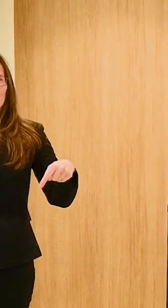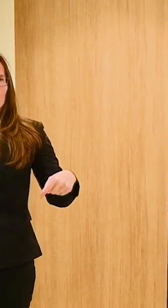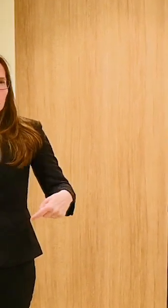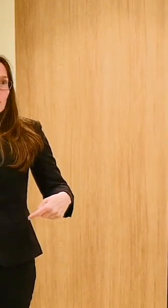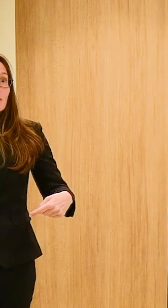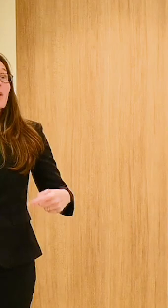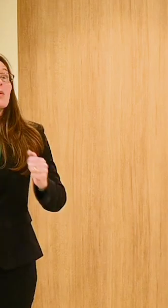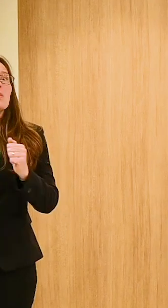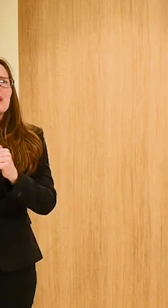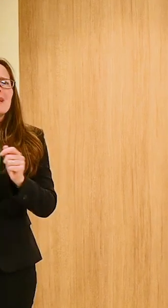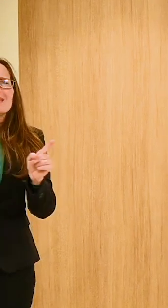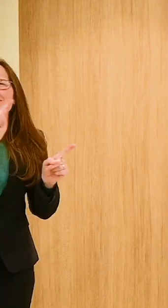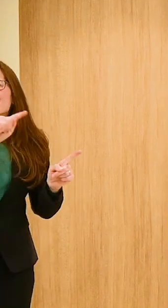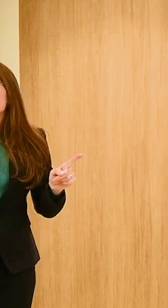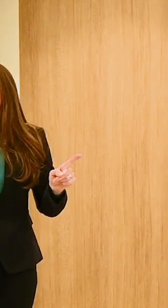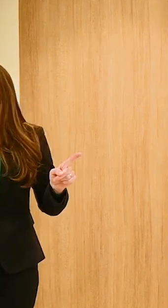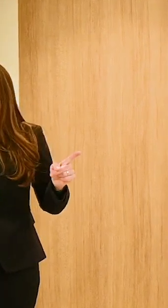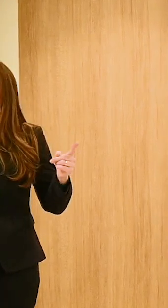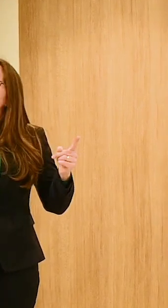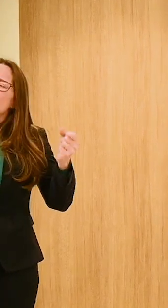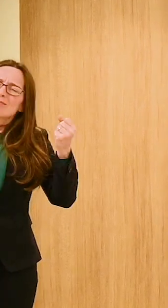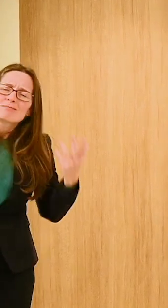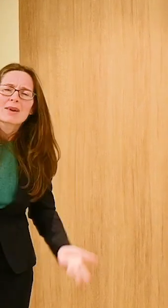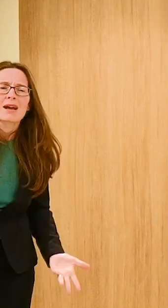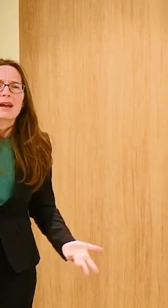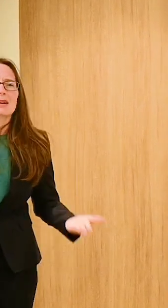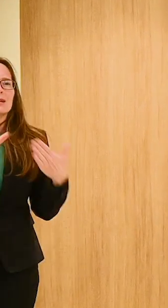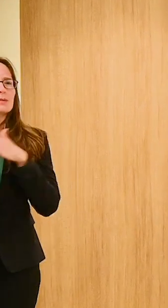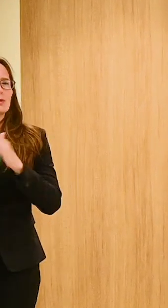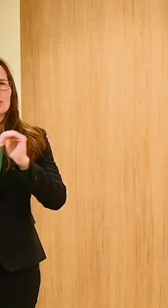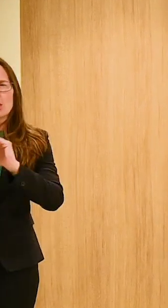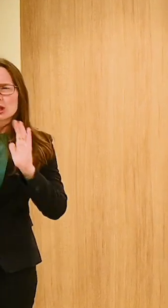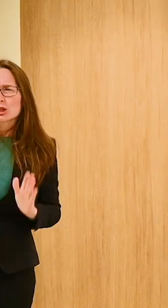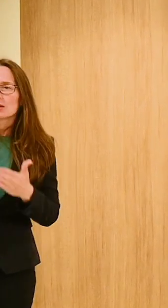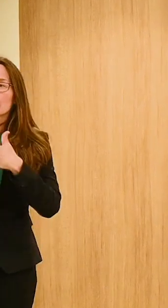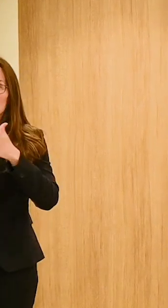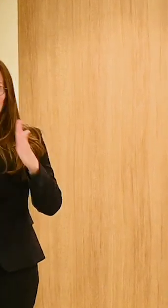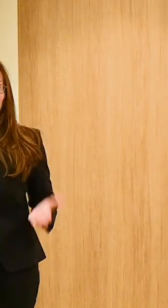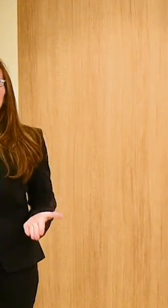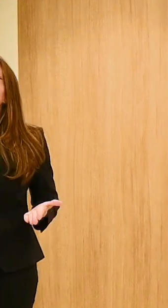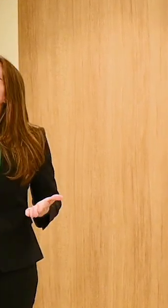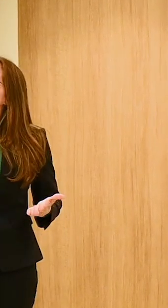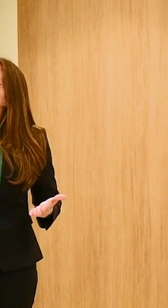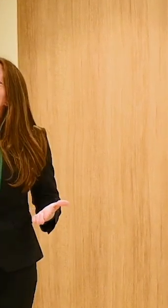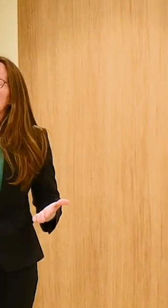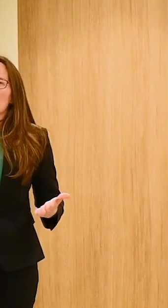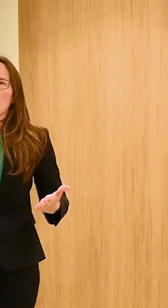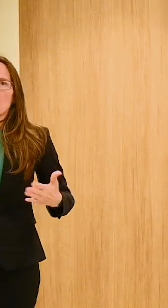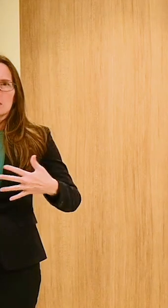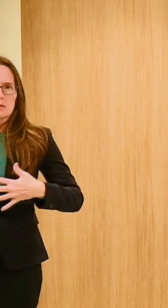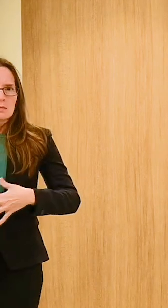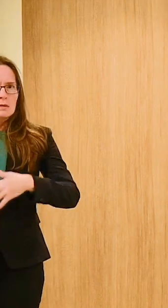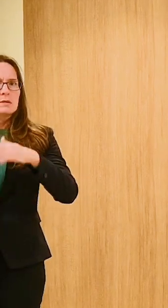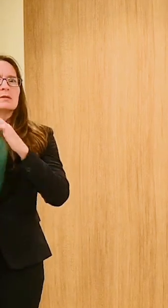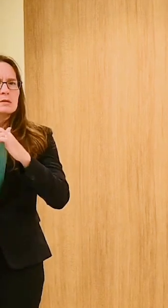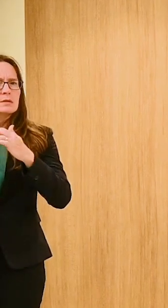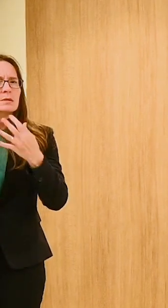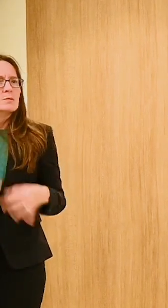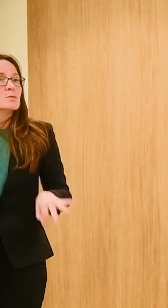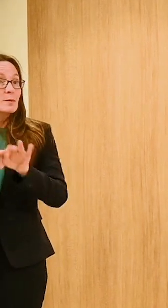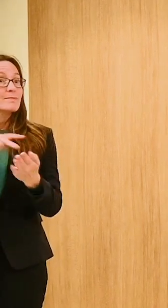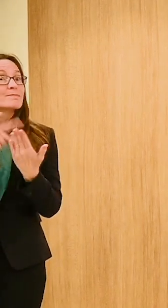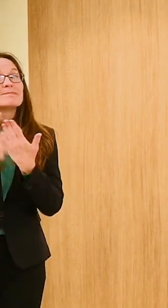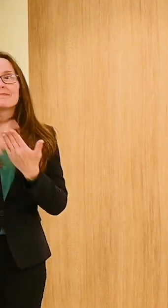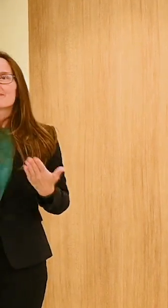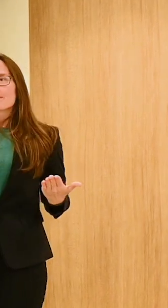community partners and leaders to launch the next steps for this important initiative for Howard County, for our hospital, and